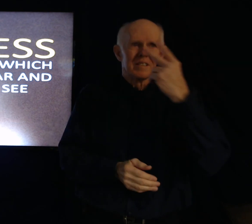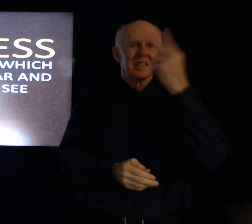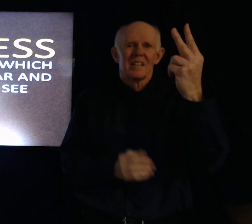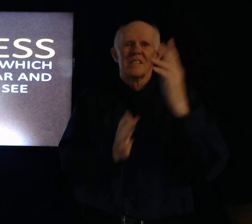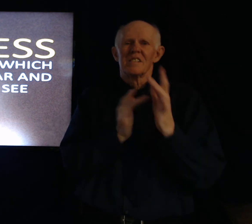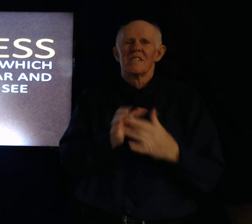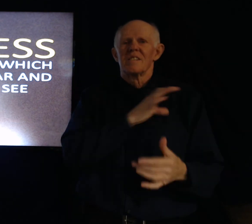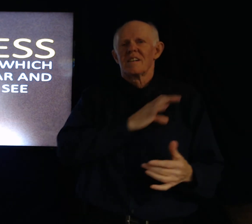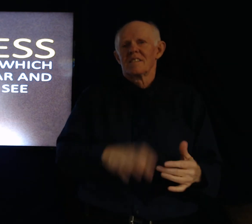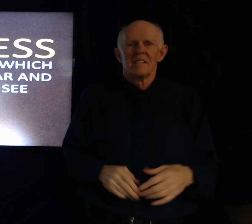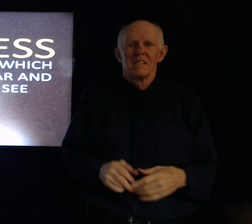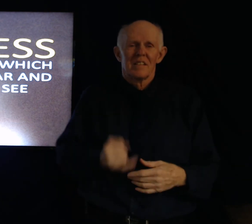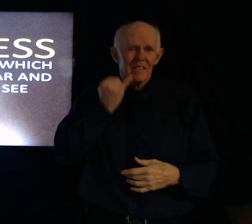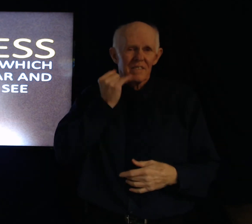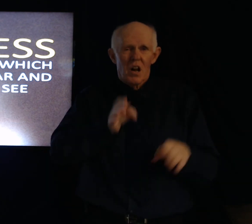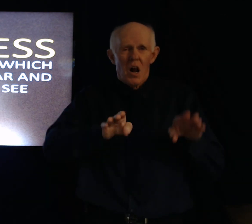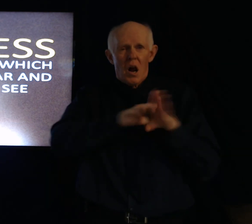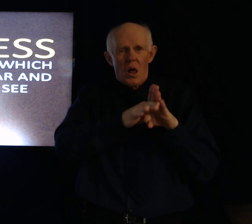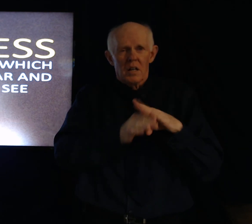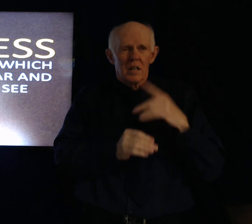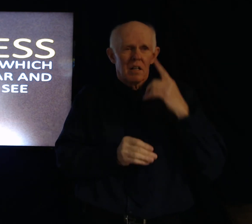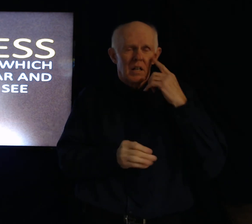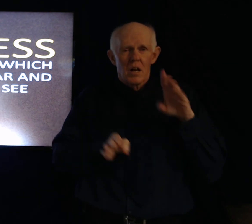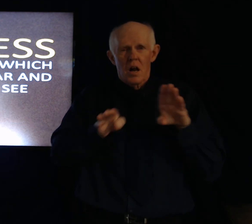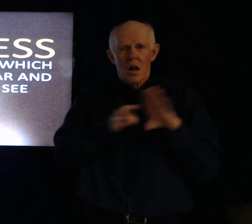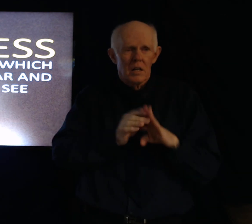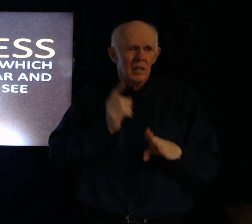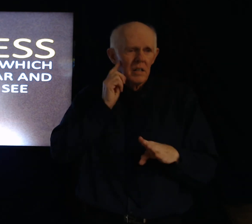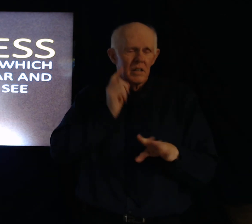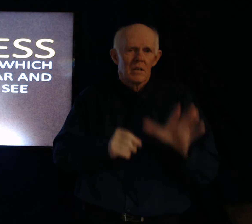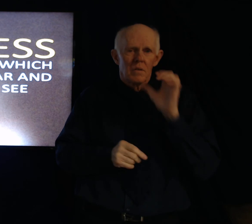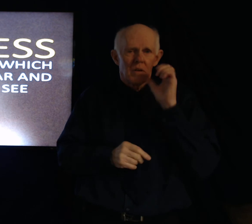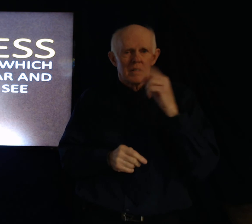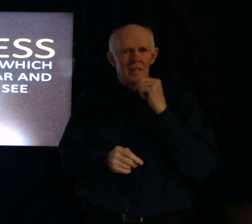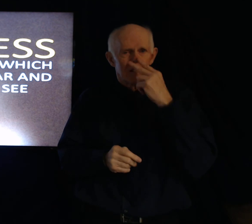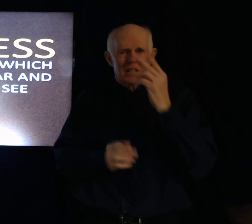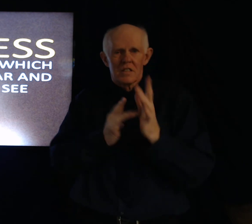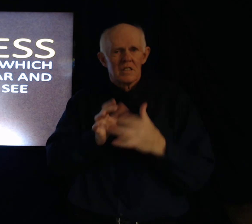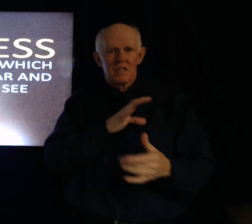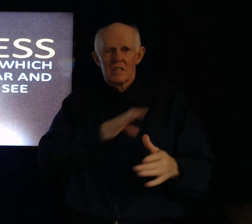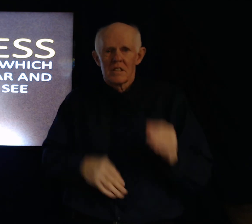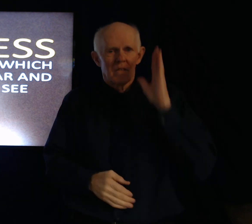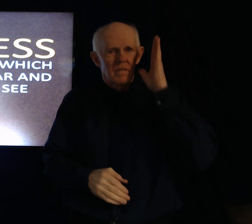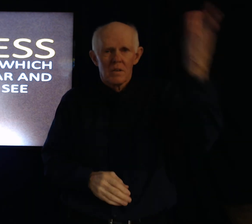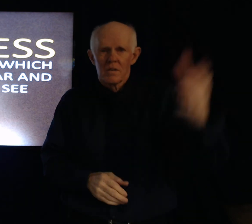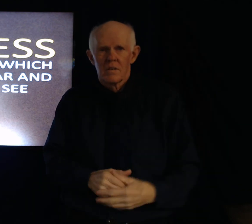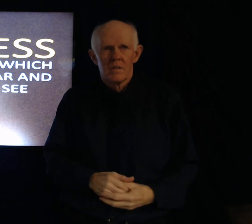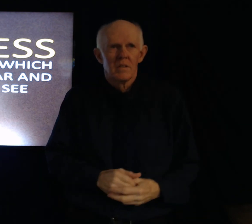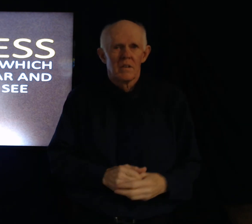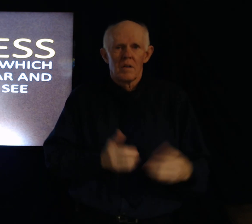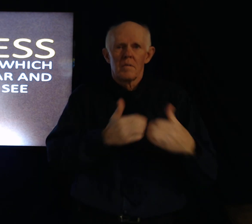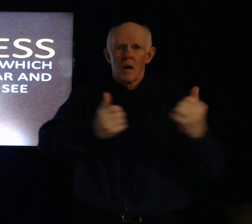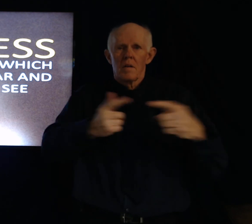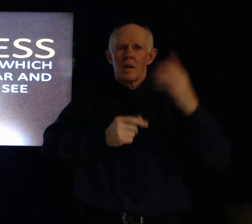for the future for jesus christ christ if we close our eyes and our ears we won't see christ in the future